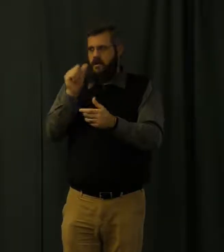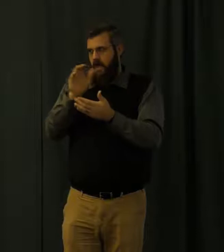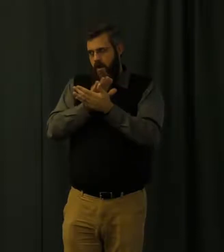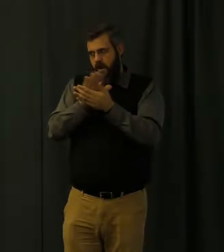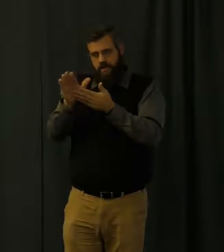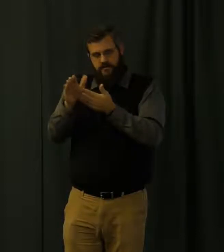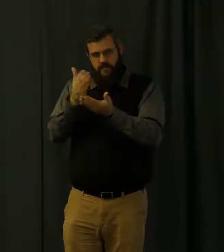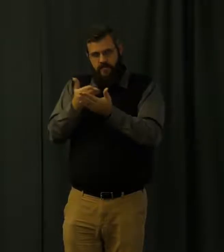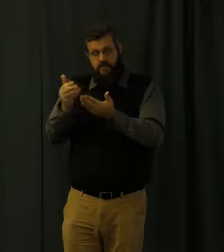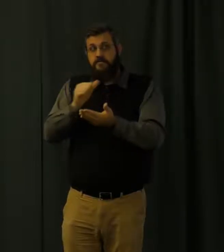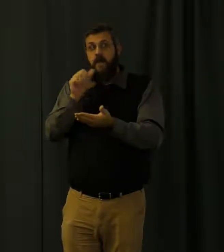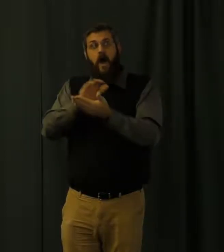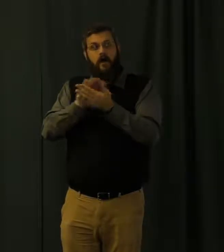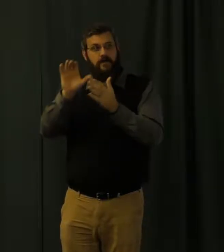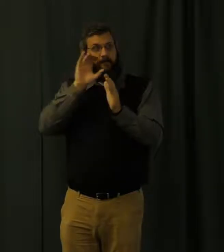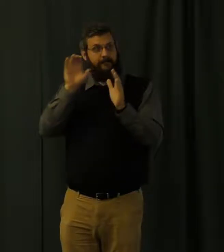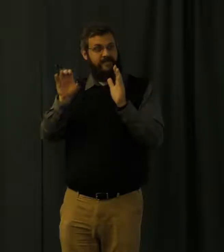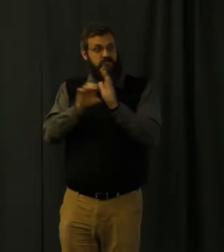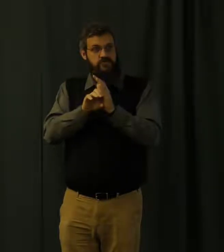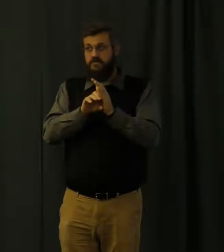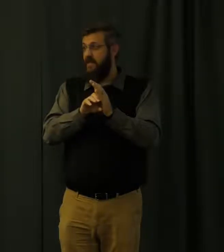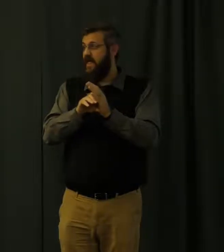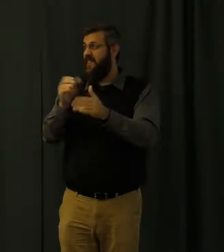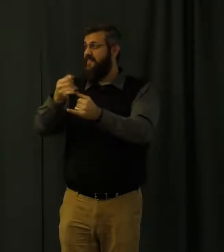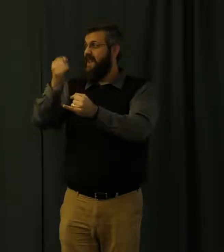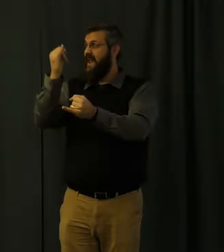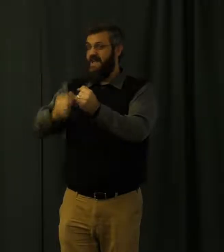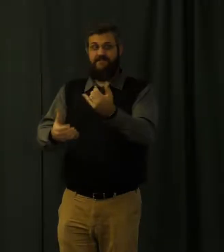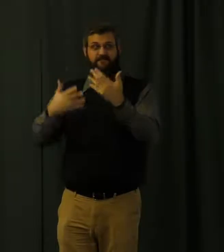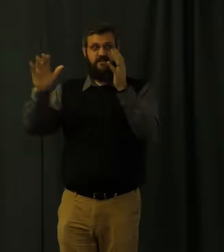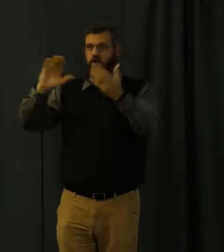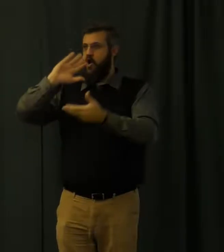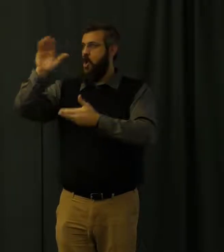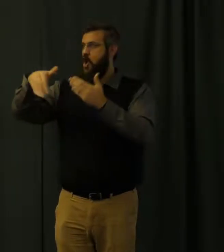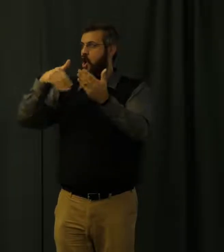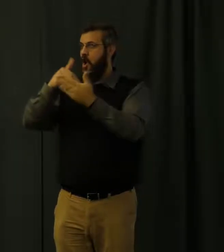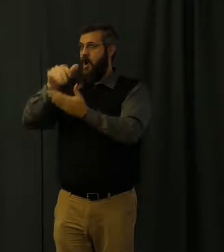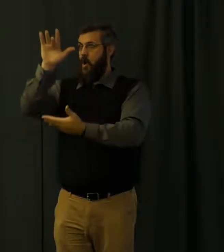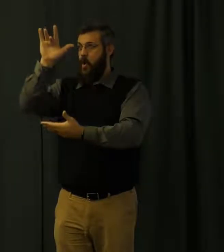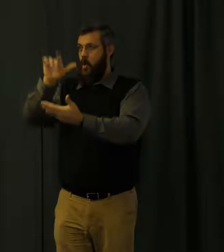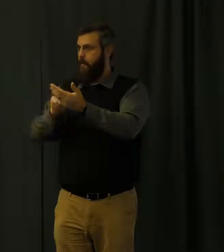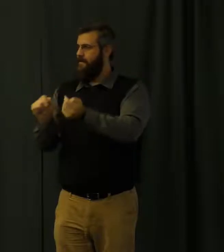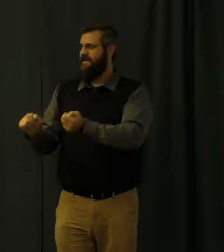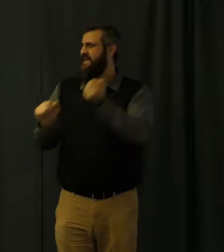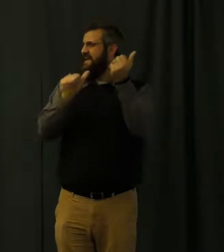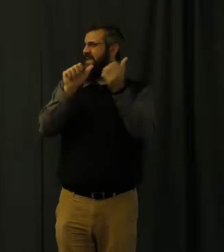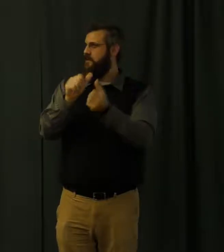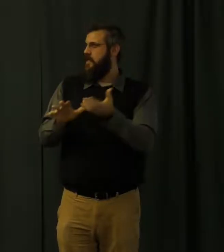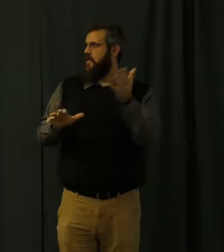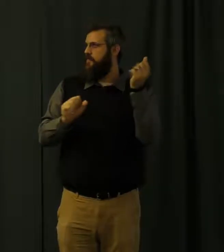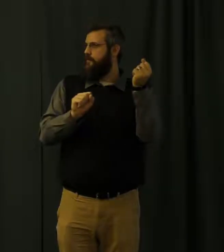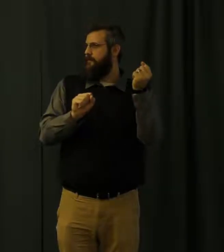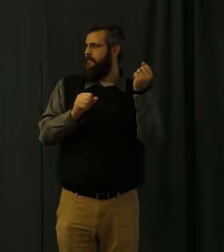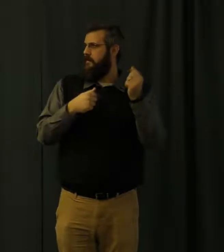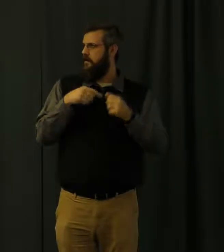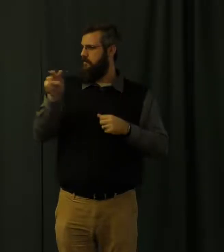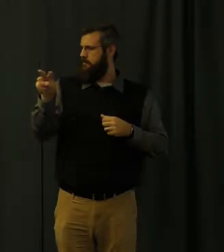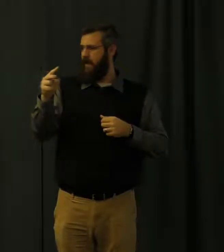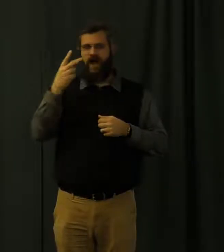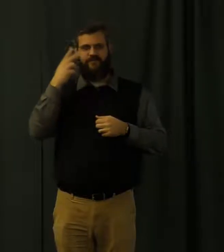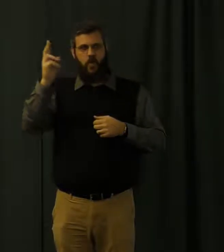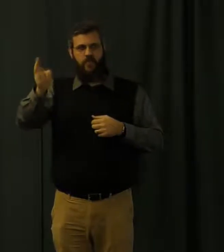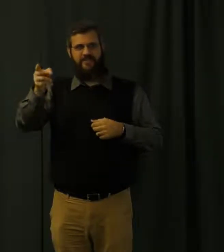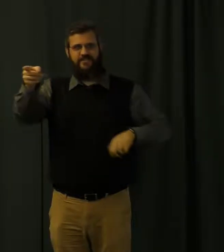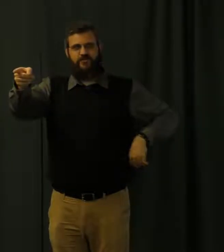nice pictures. And then at the end, they just deleted it. And so I pulled up the revision history, and when the principal showed